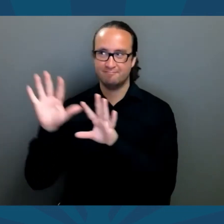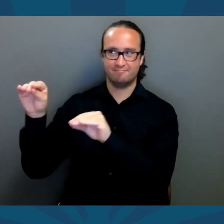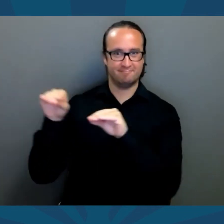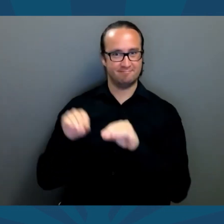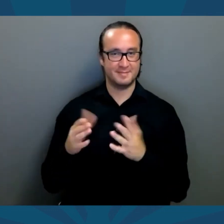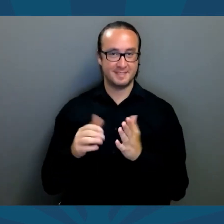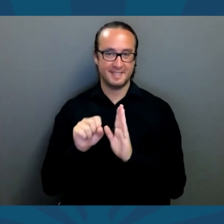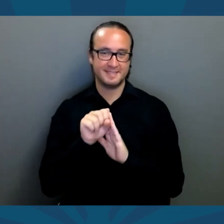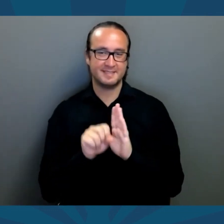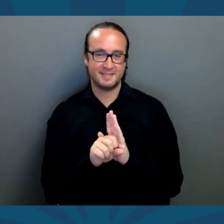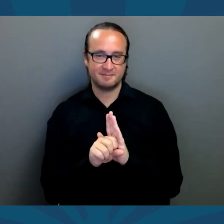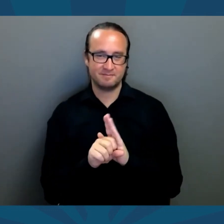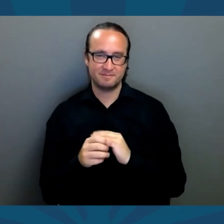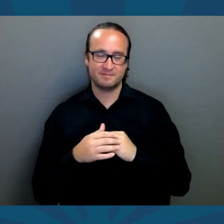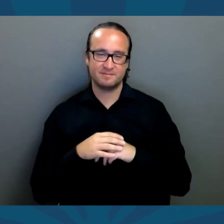state.